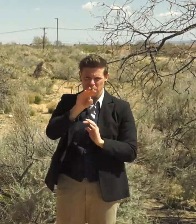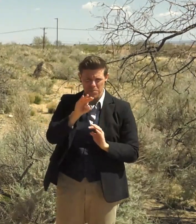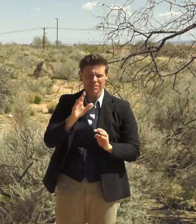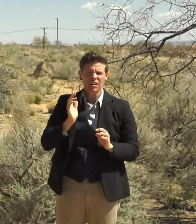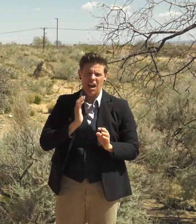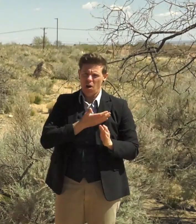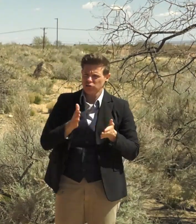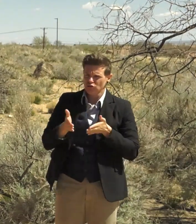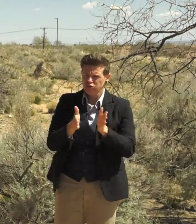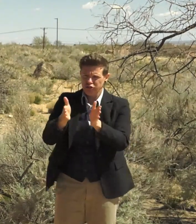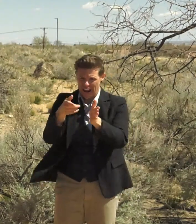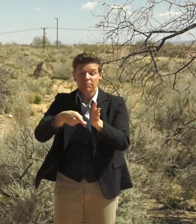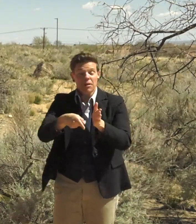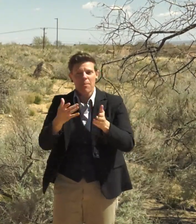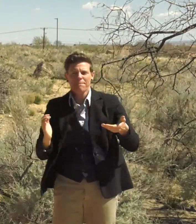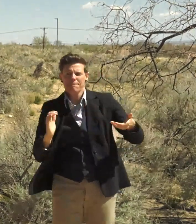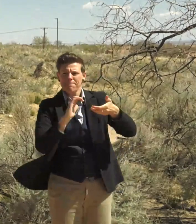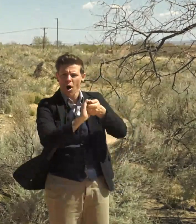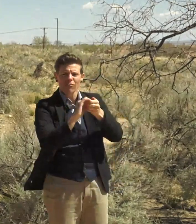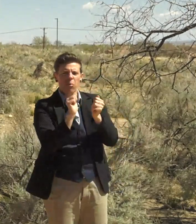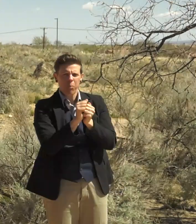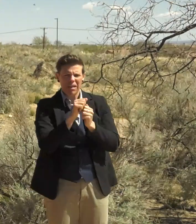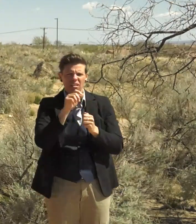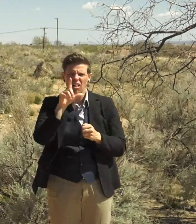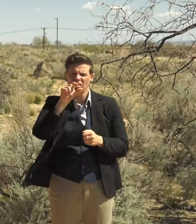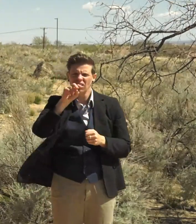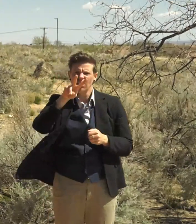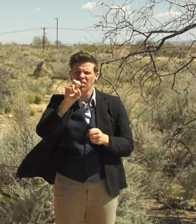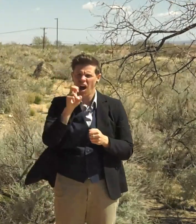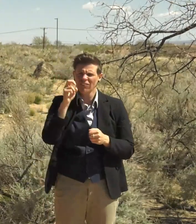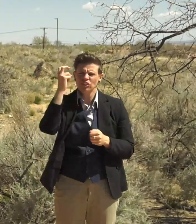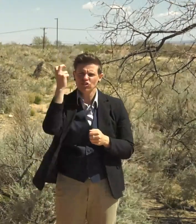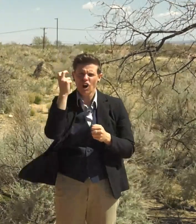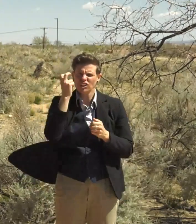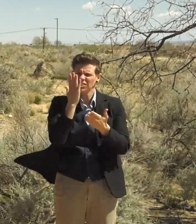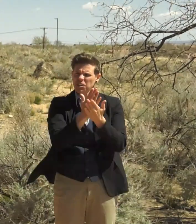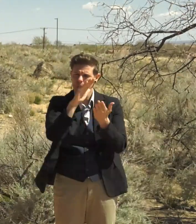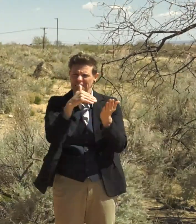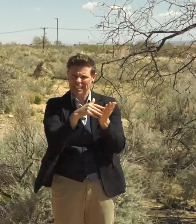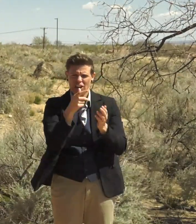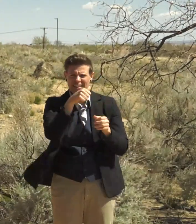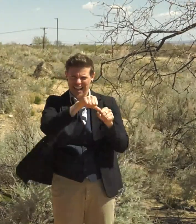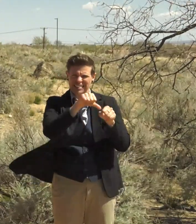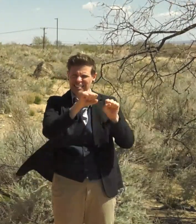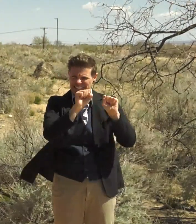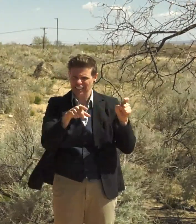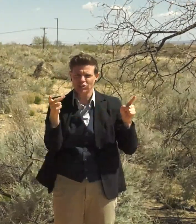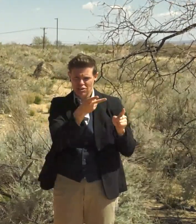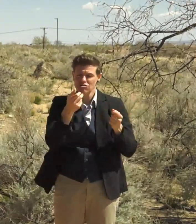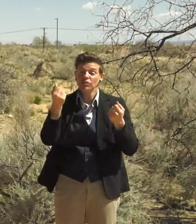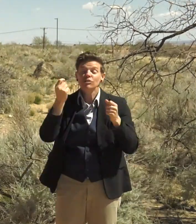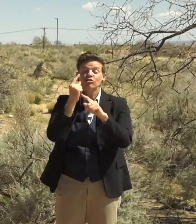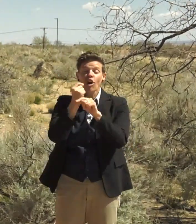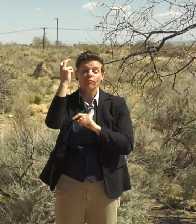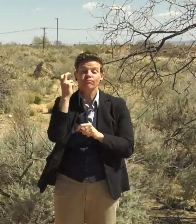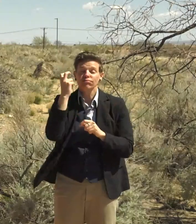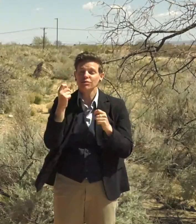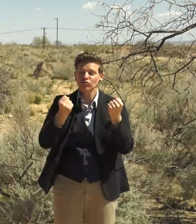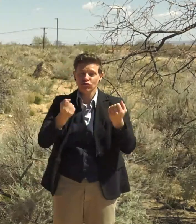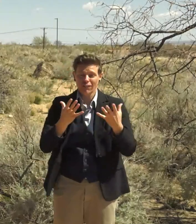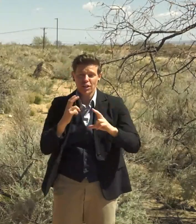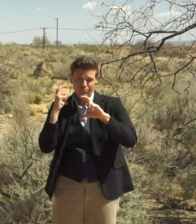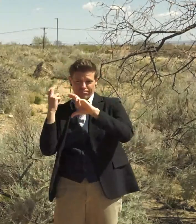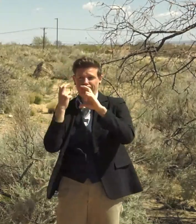an opportunity to show appreciation for truck drivers during this time. And again, very important, we see those grocery store shelves